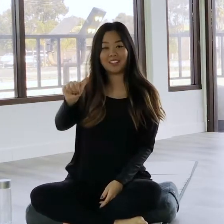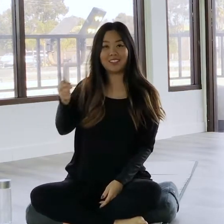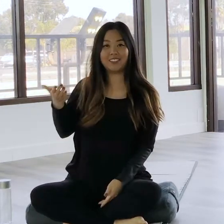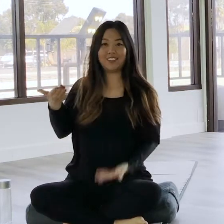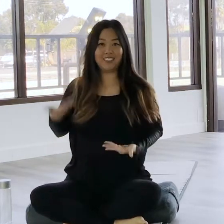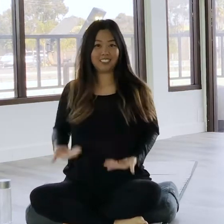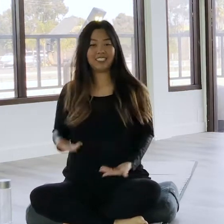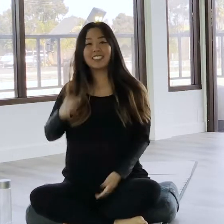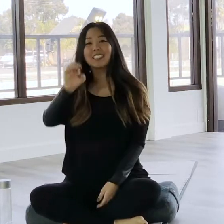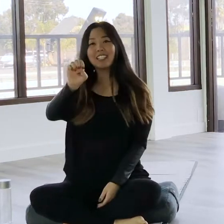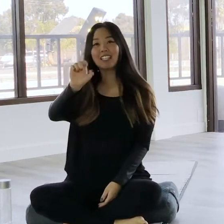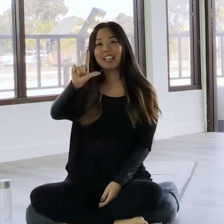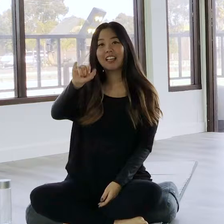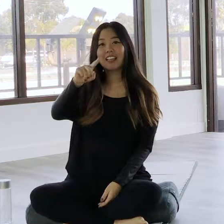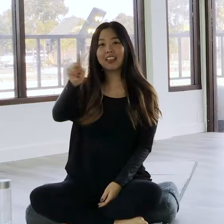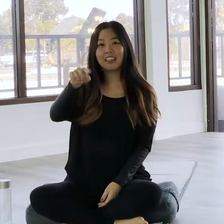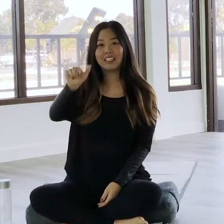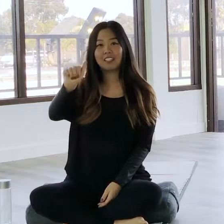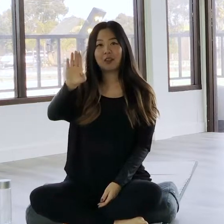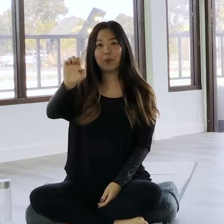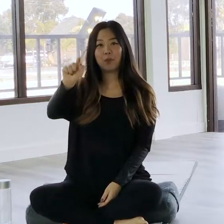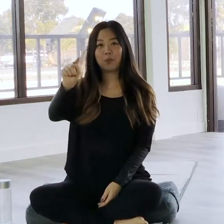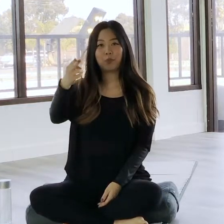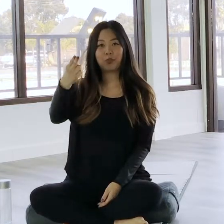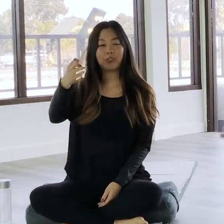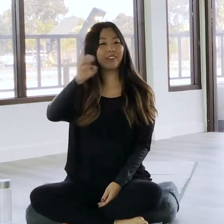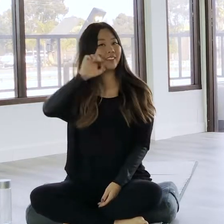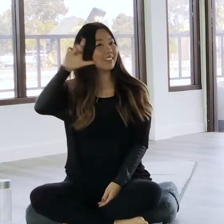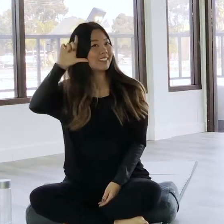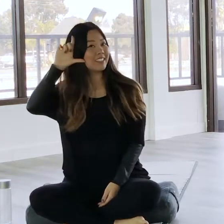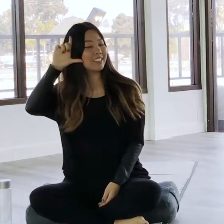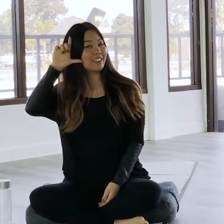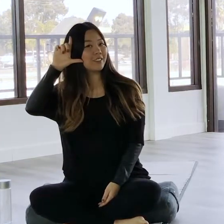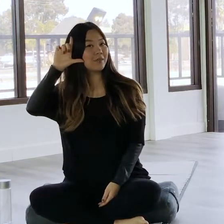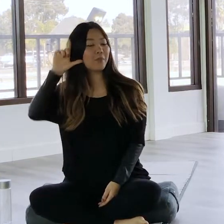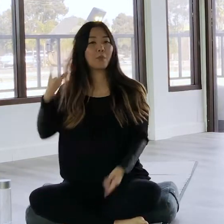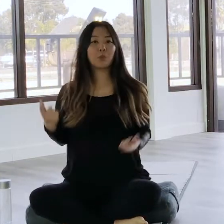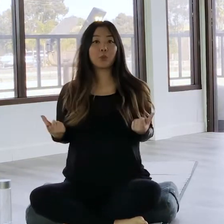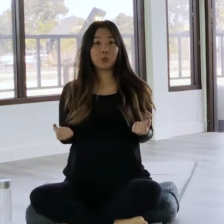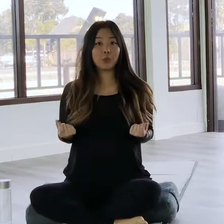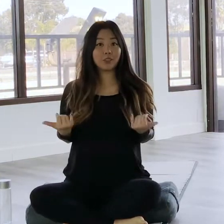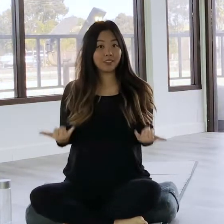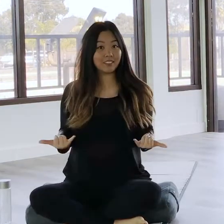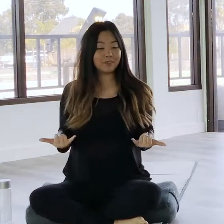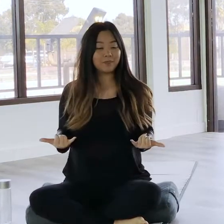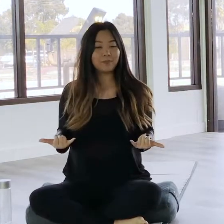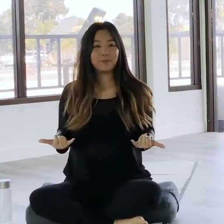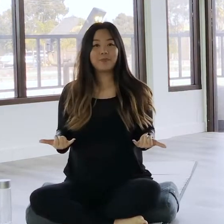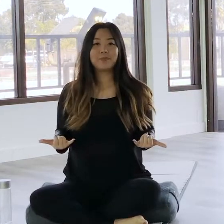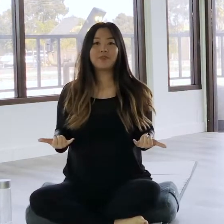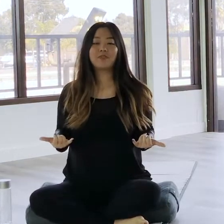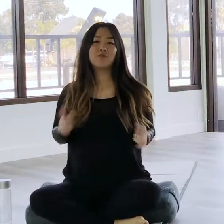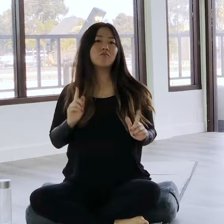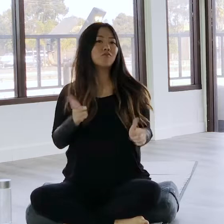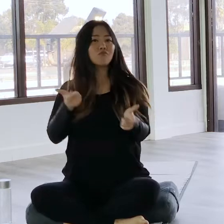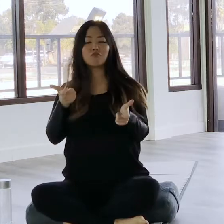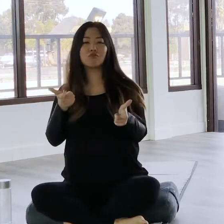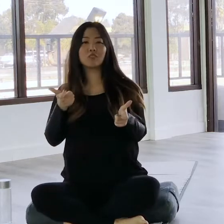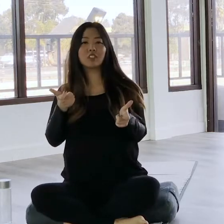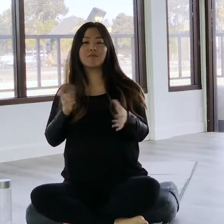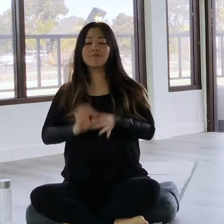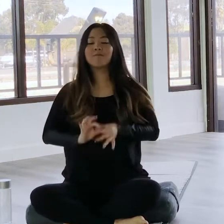we're going to be doing a quick yoga, just sitting down in our bolsters, just to energize our